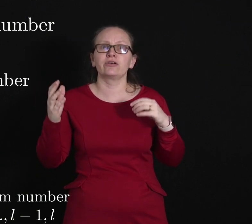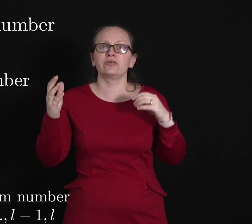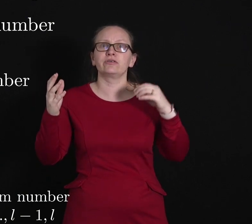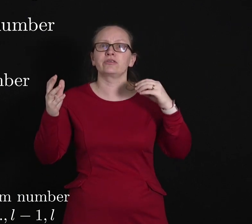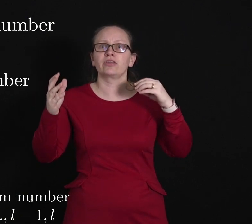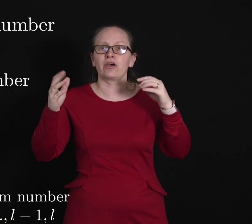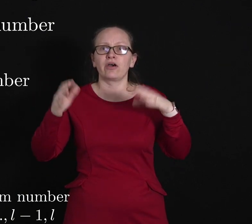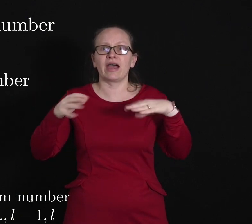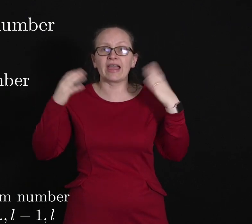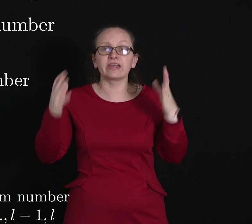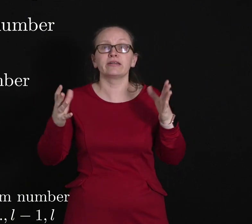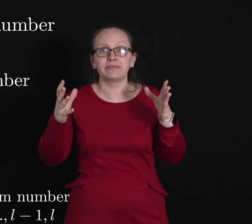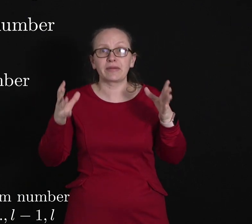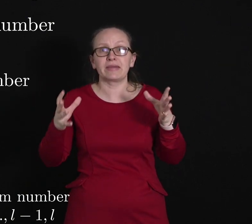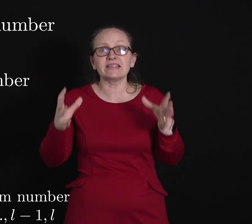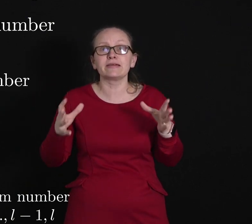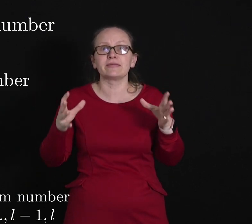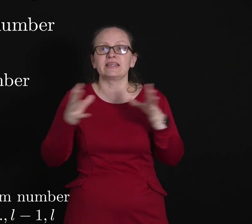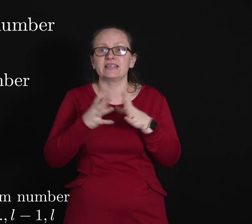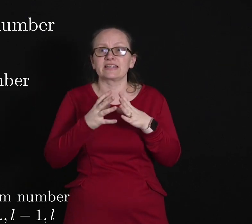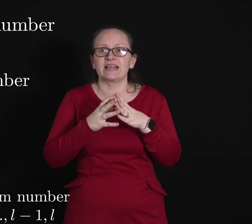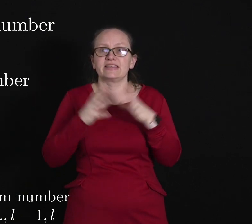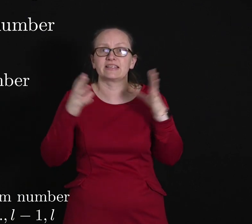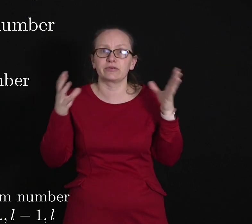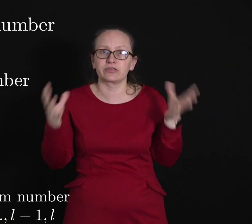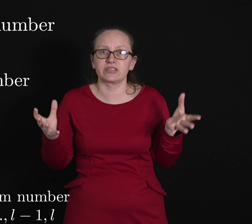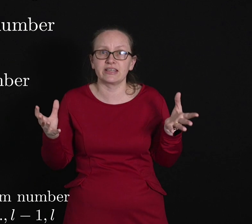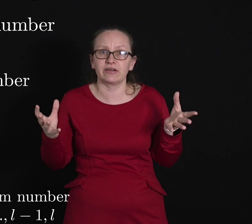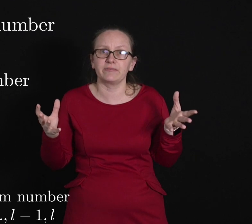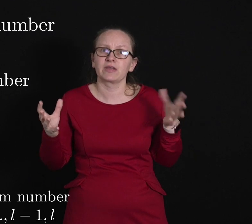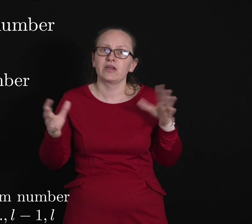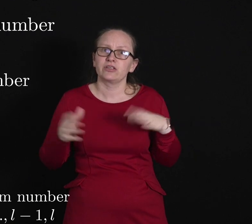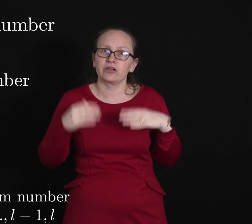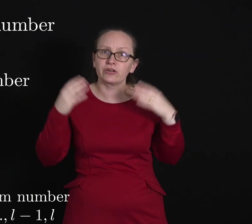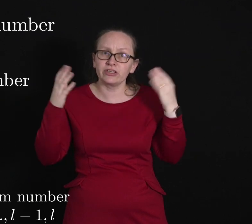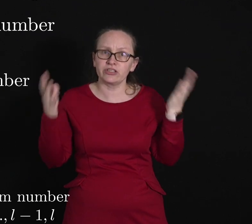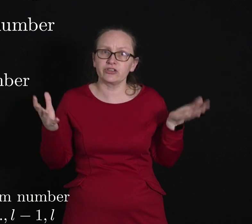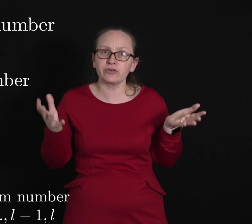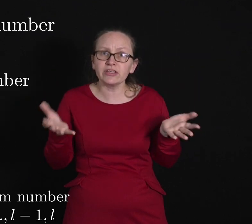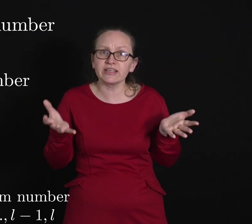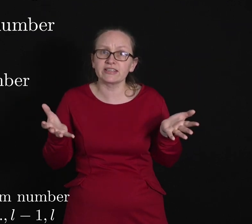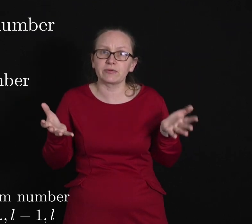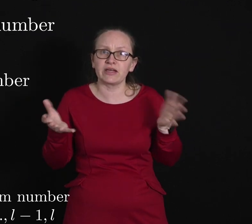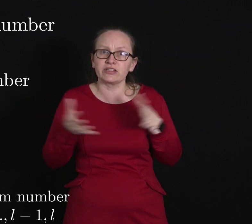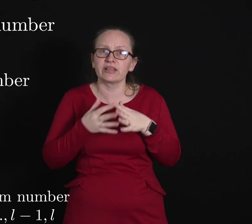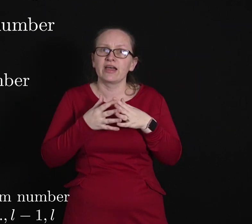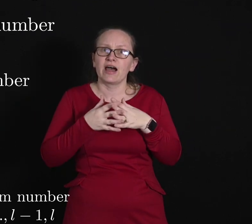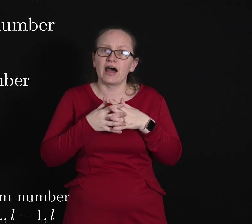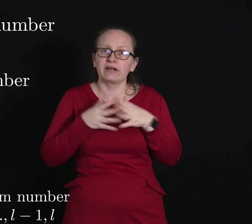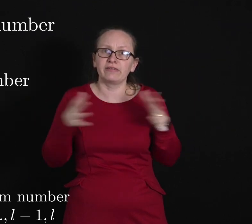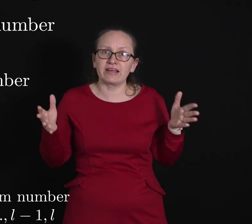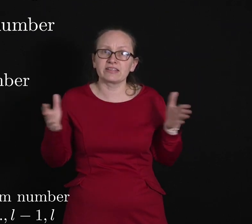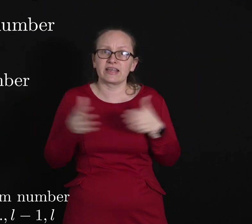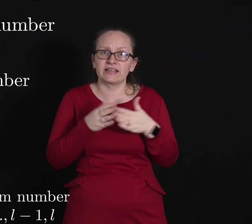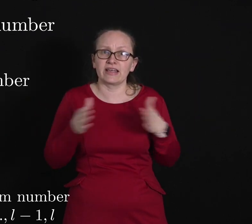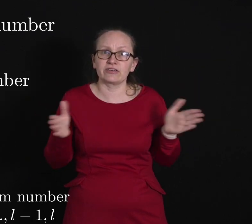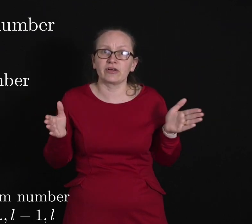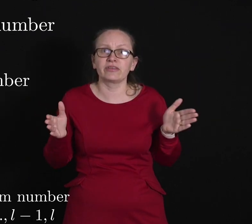the angular momentum in this case is equal to zero. So according to Schrodinger's equation, our ground state electron